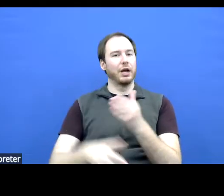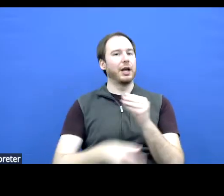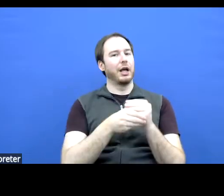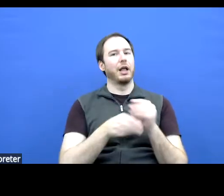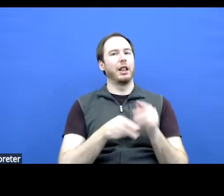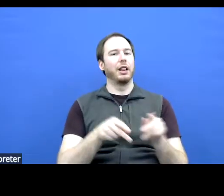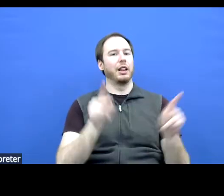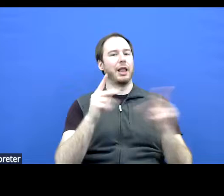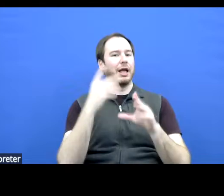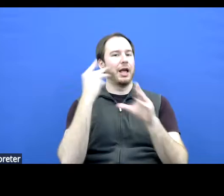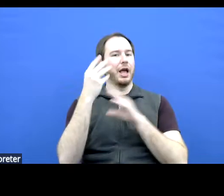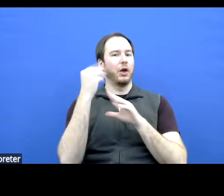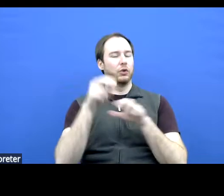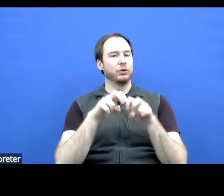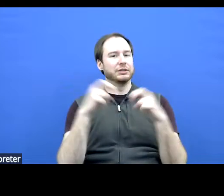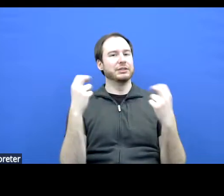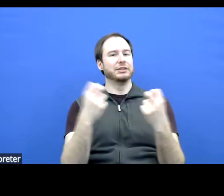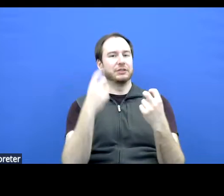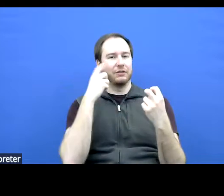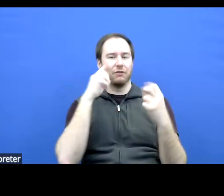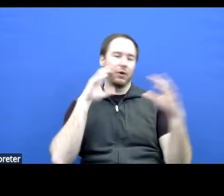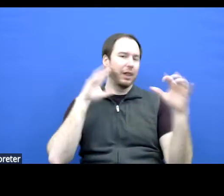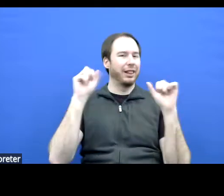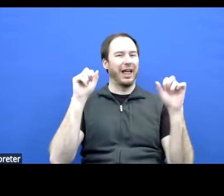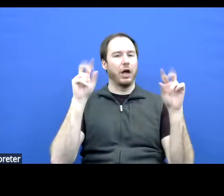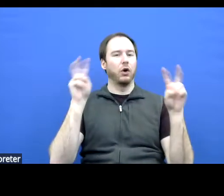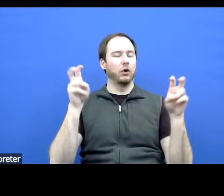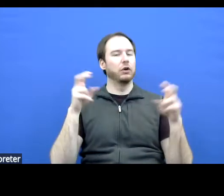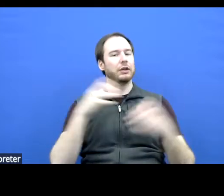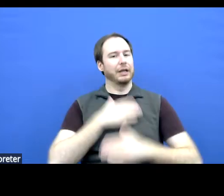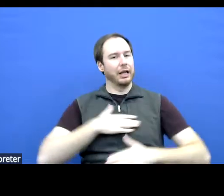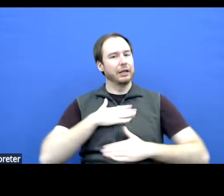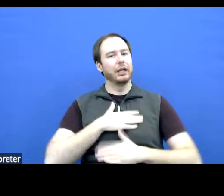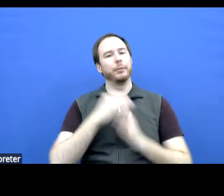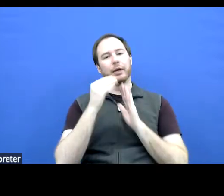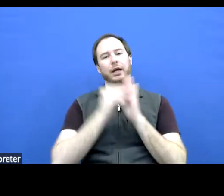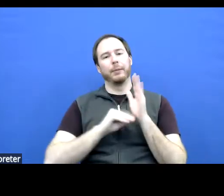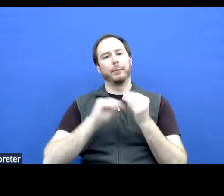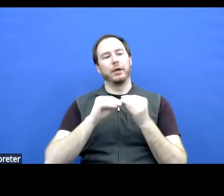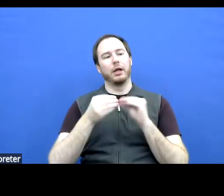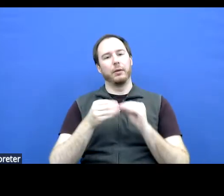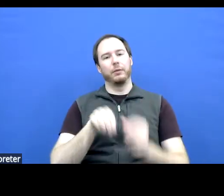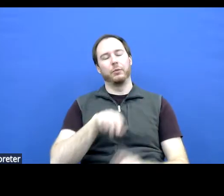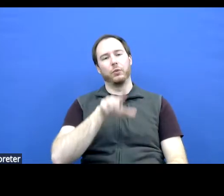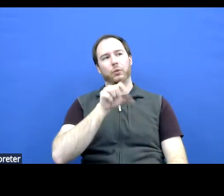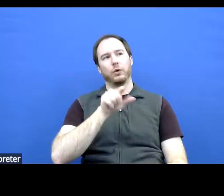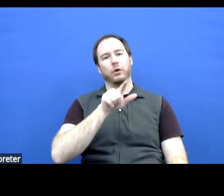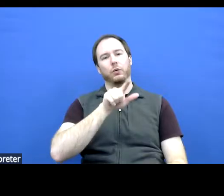also allow outdoor seating with loud entertainment. Application number